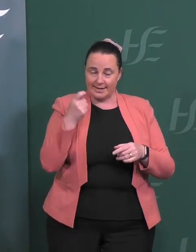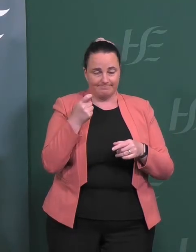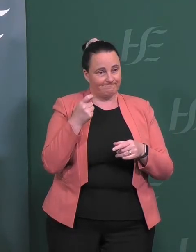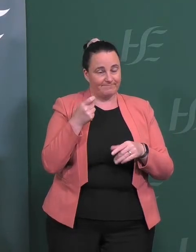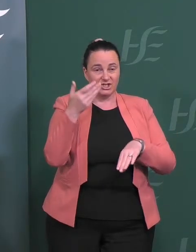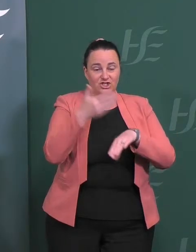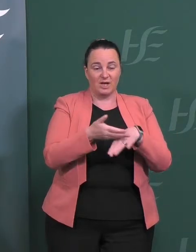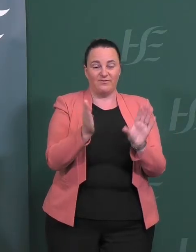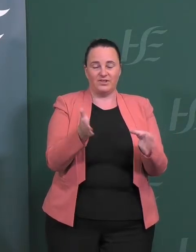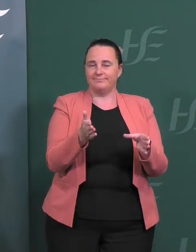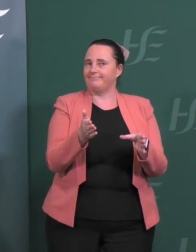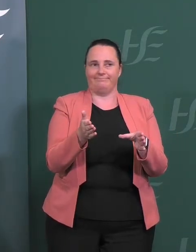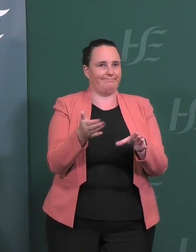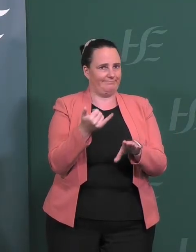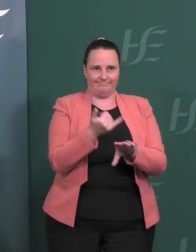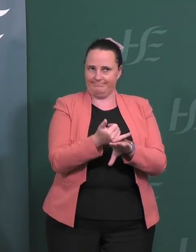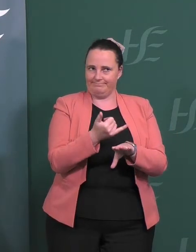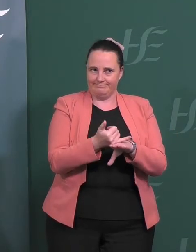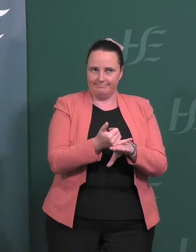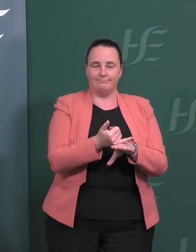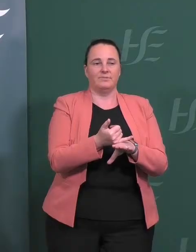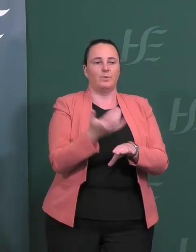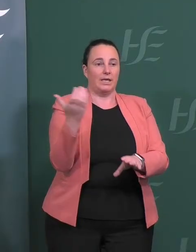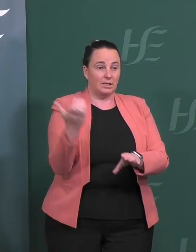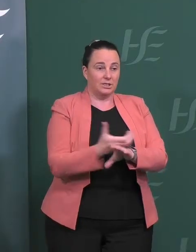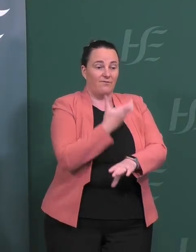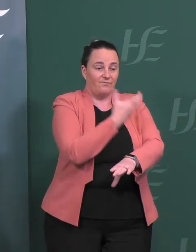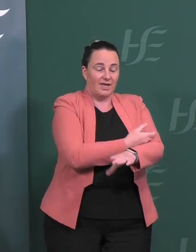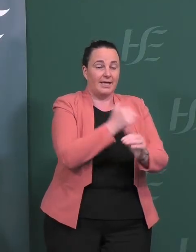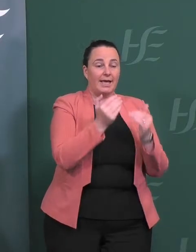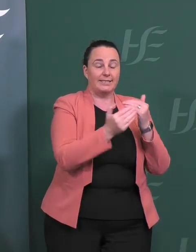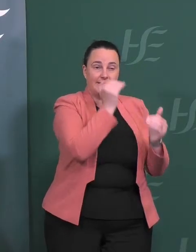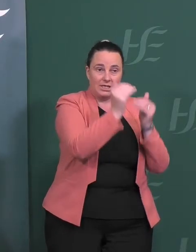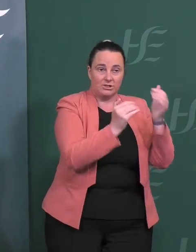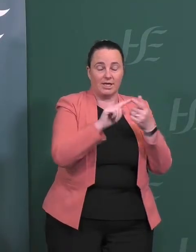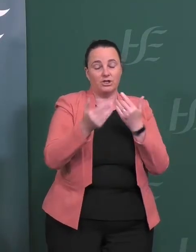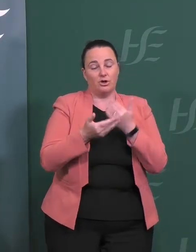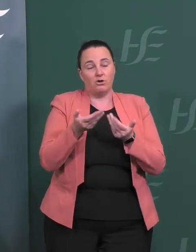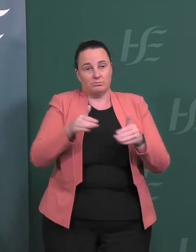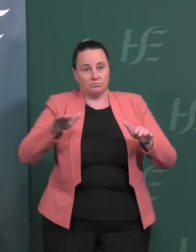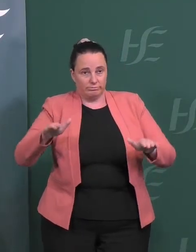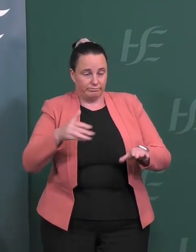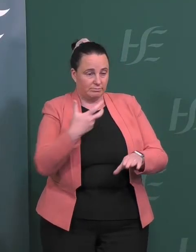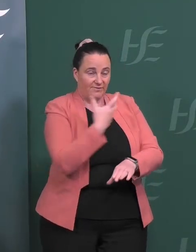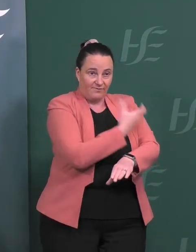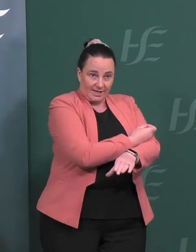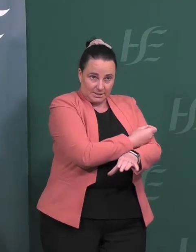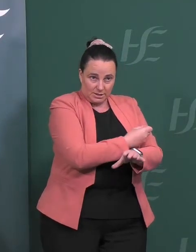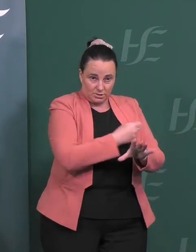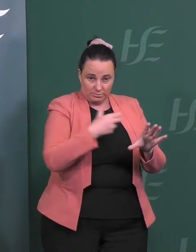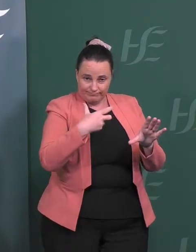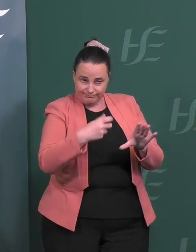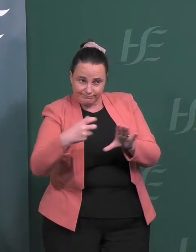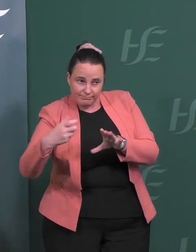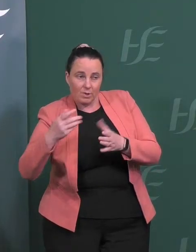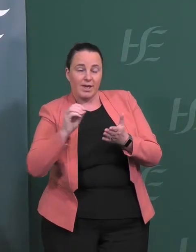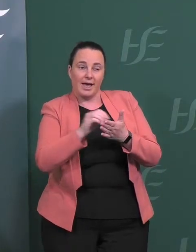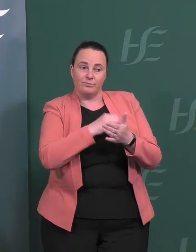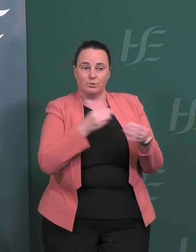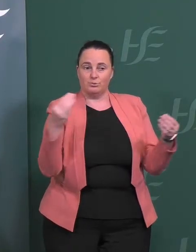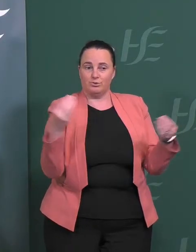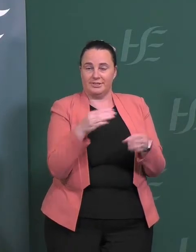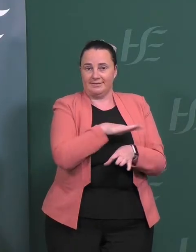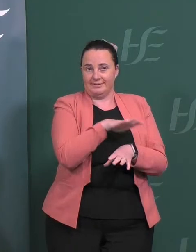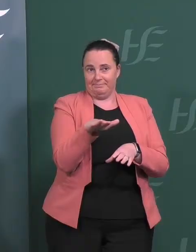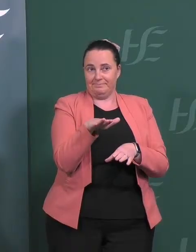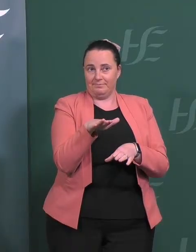yet. As we continue to vaccinate young people, teenagers and children, we equally have to protect them. As we all know,